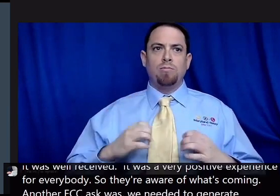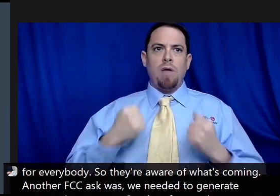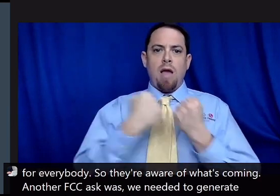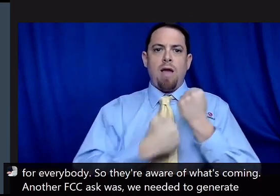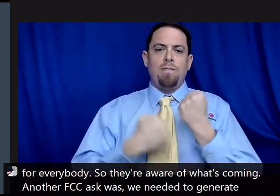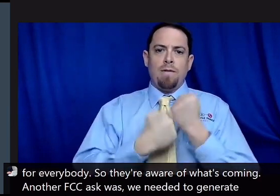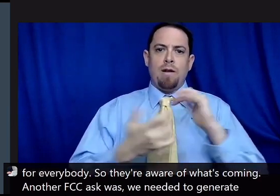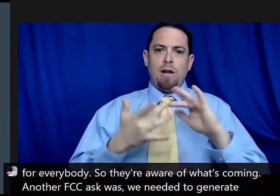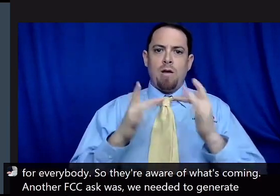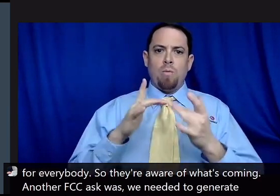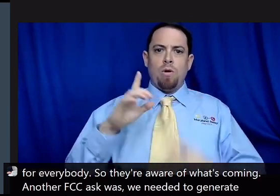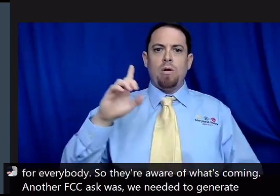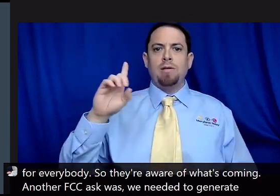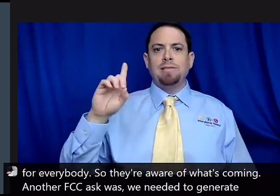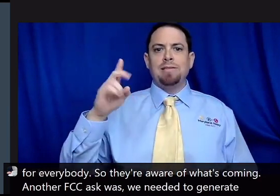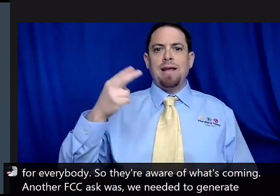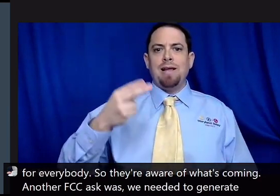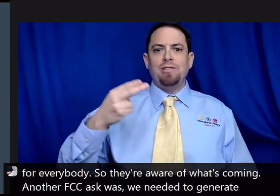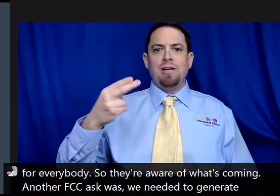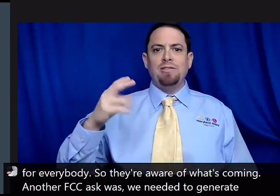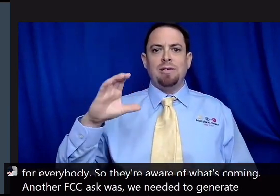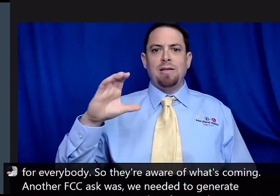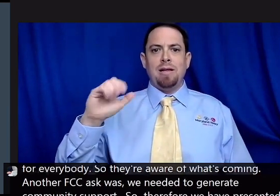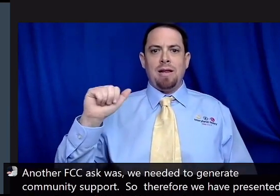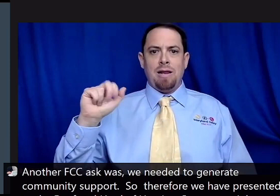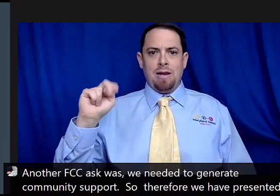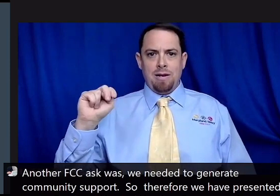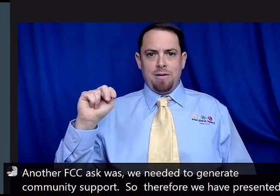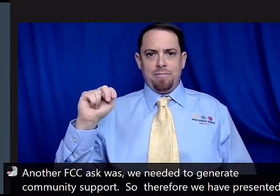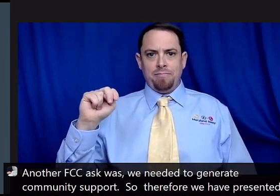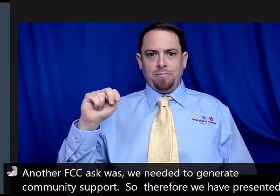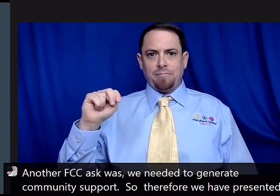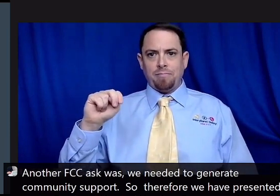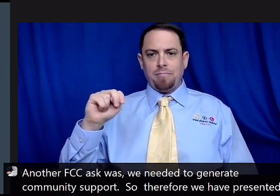Hard of Hearing Consumer Advocacy Network, the DHH-CAN,